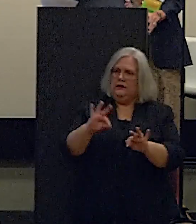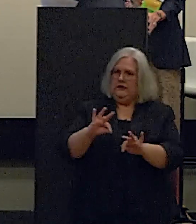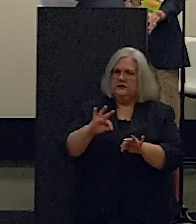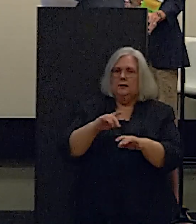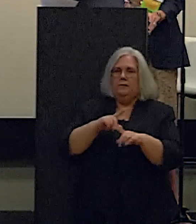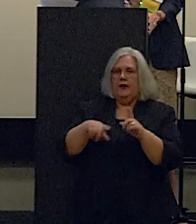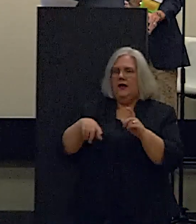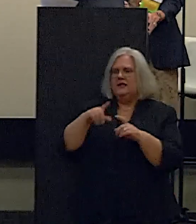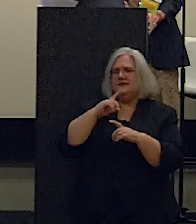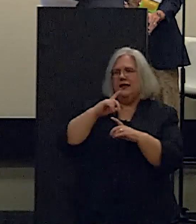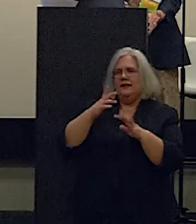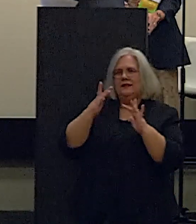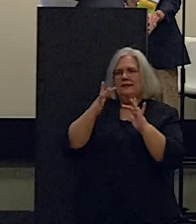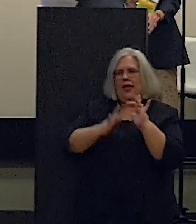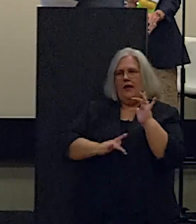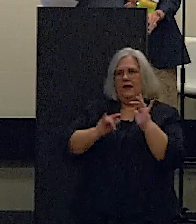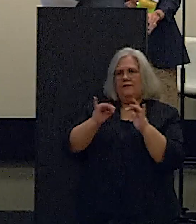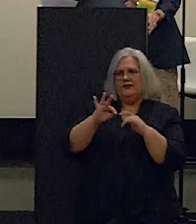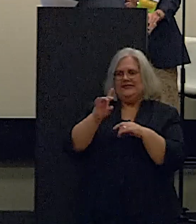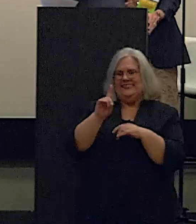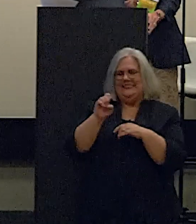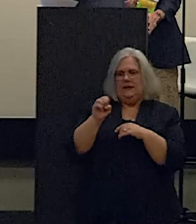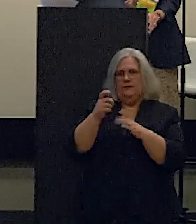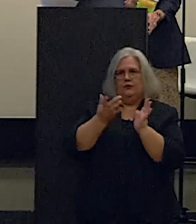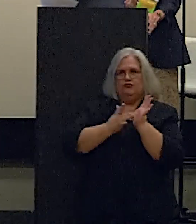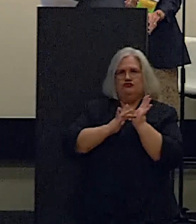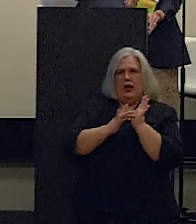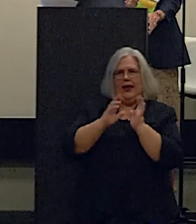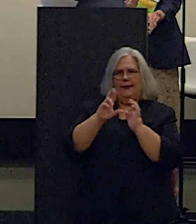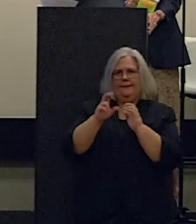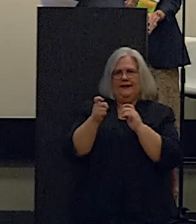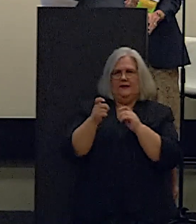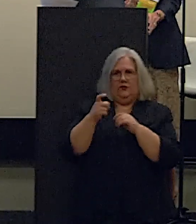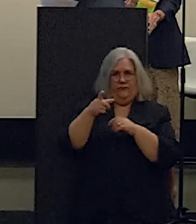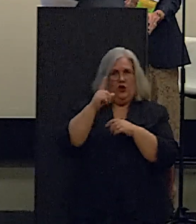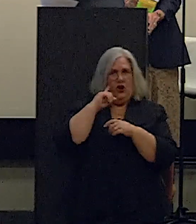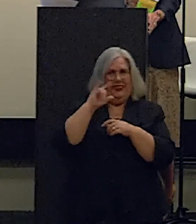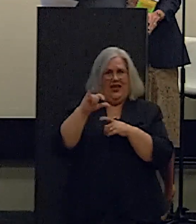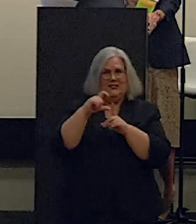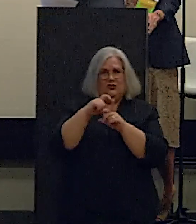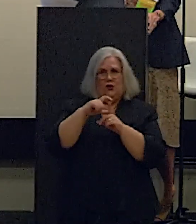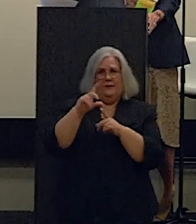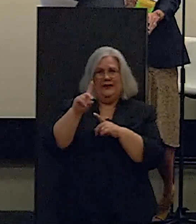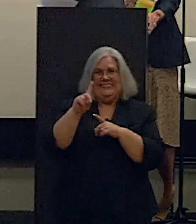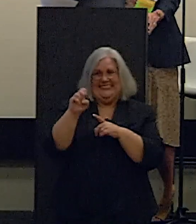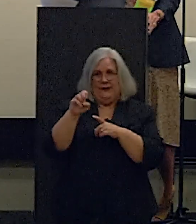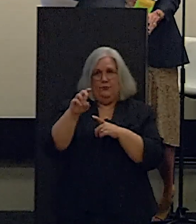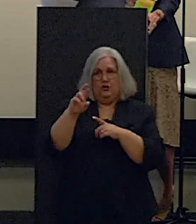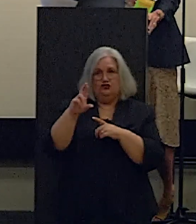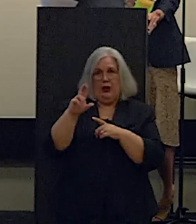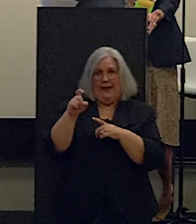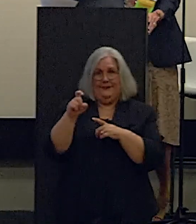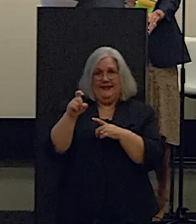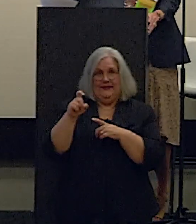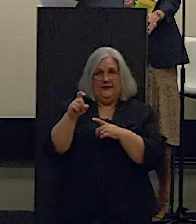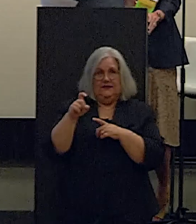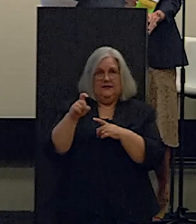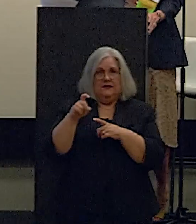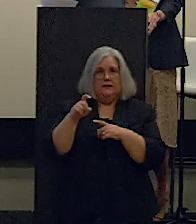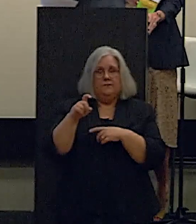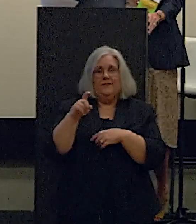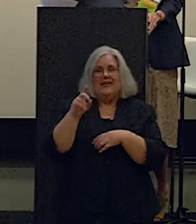is a lack of deprescribing. How many of you have heard that buzzword before, deprescribing? Okay, a few.